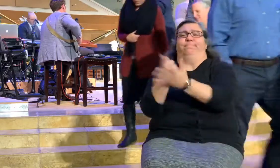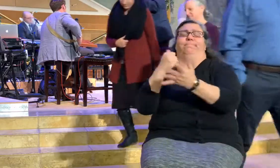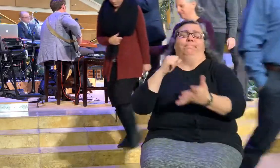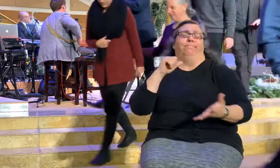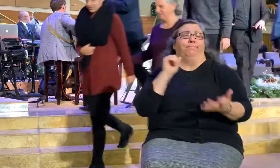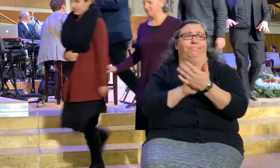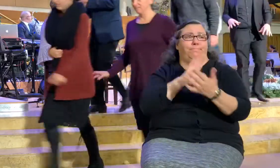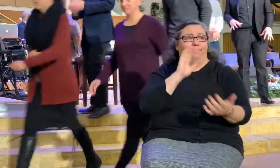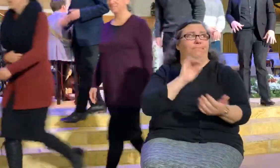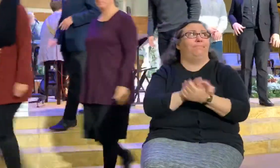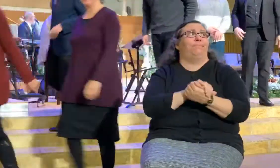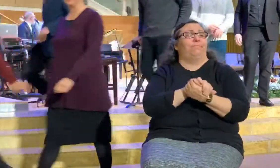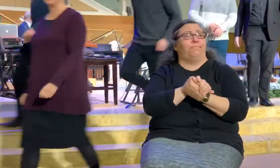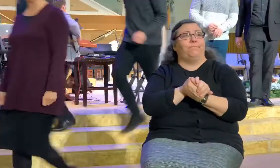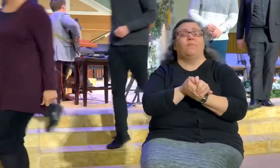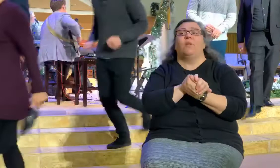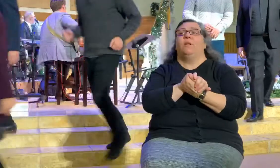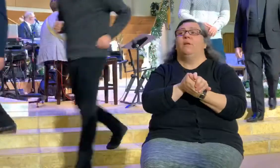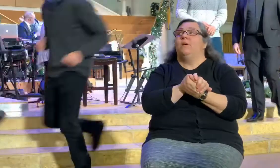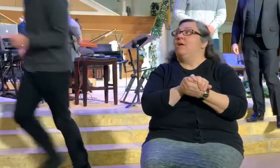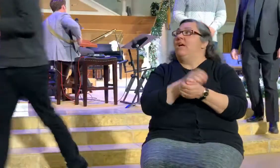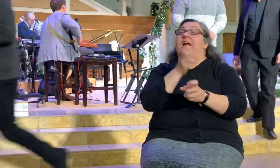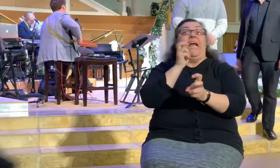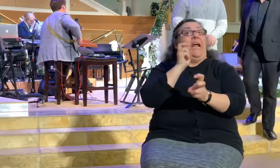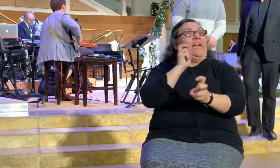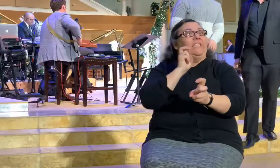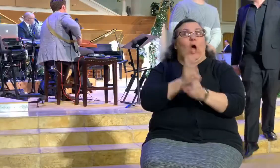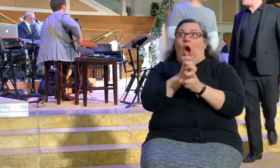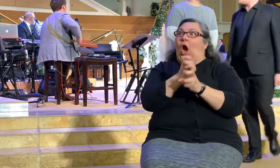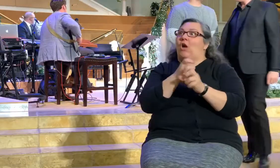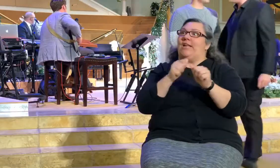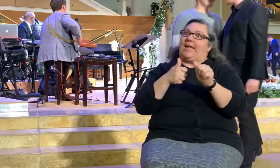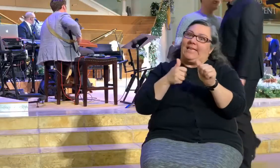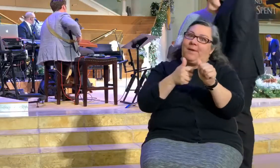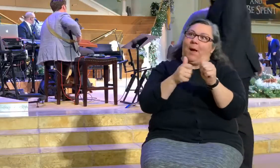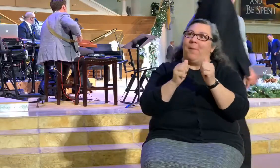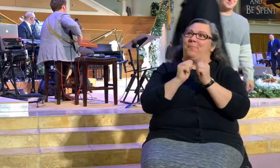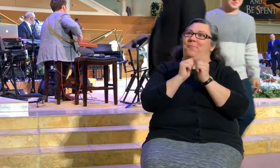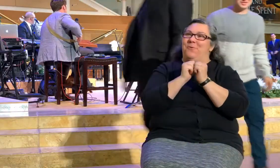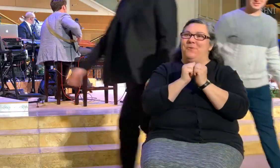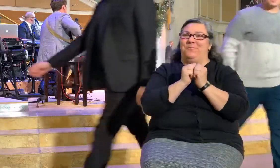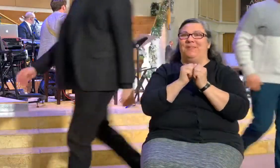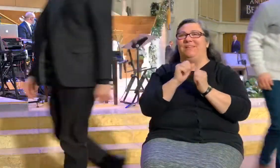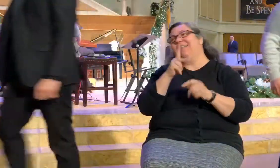Amen. It's hard keeping up with the Joneses.